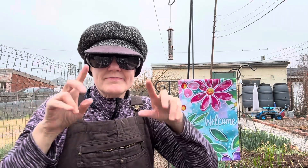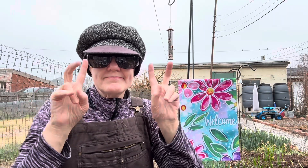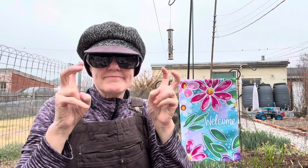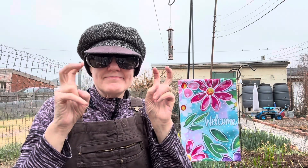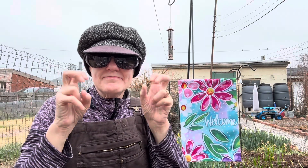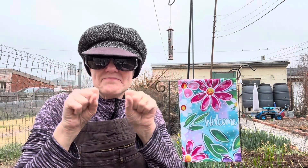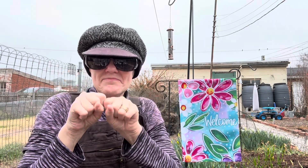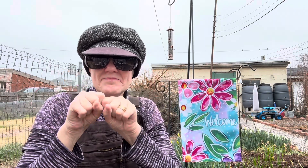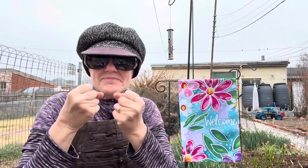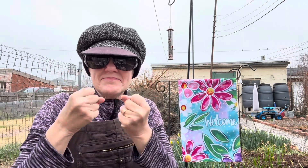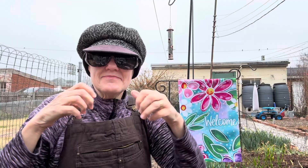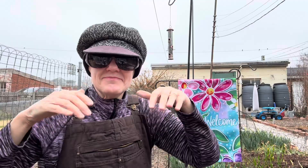haven't yet